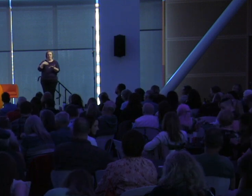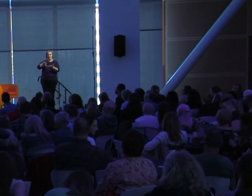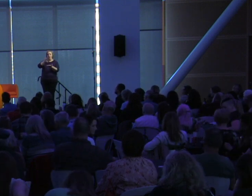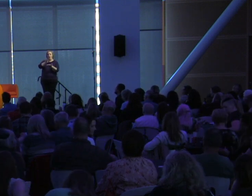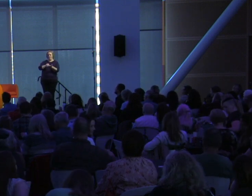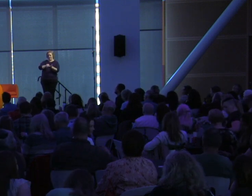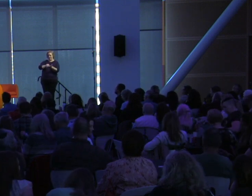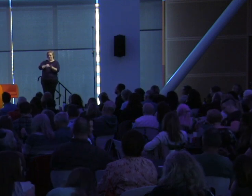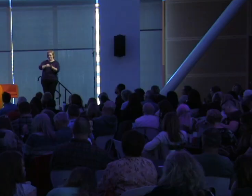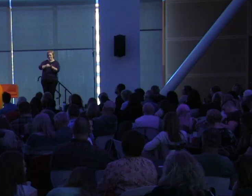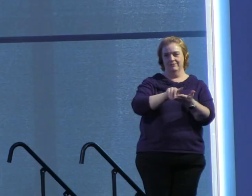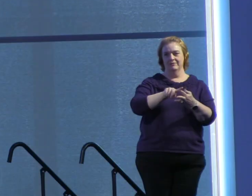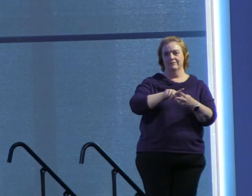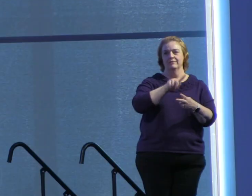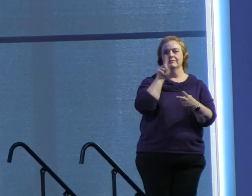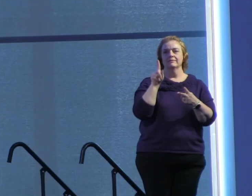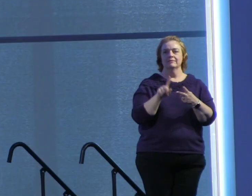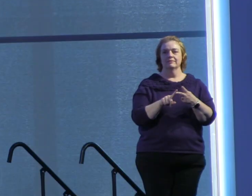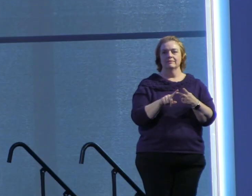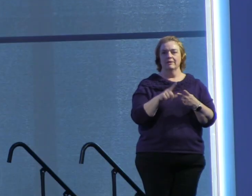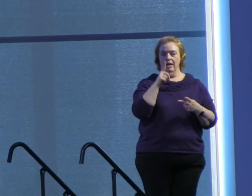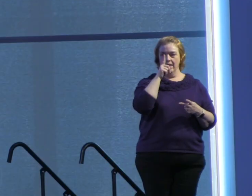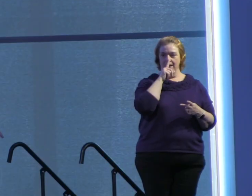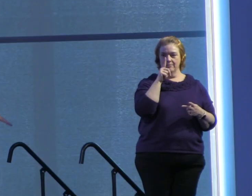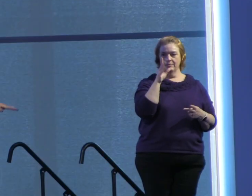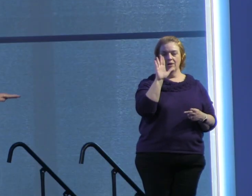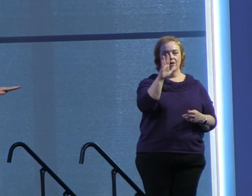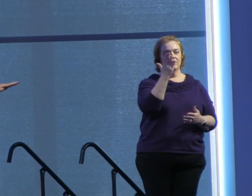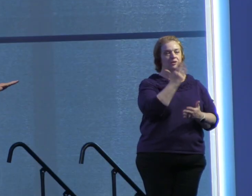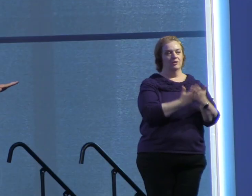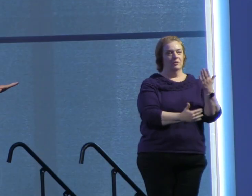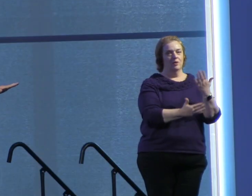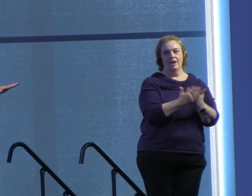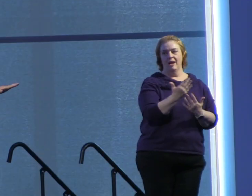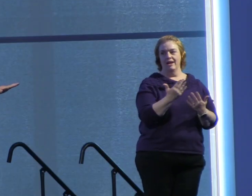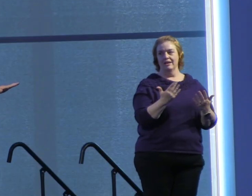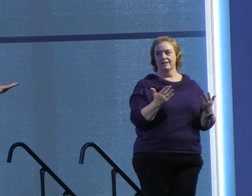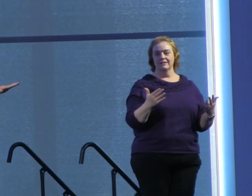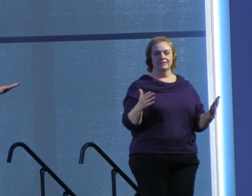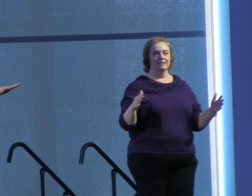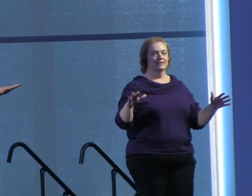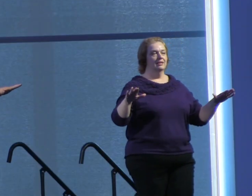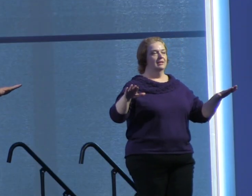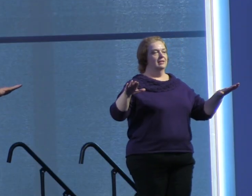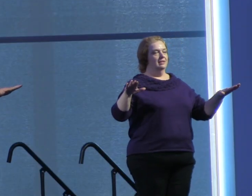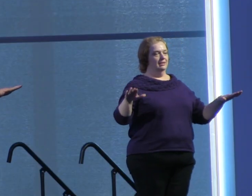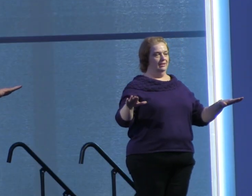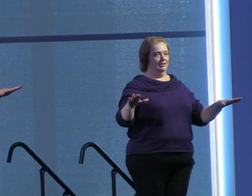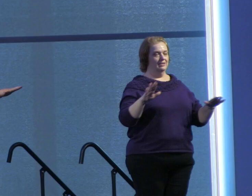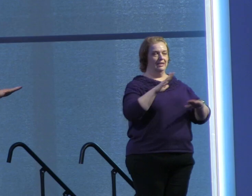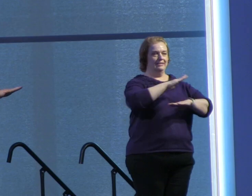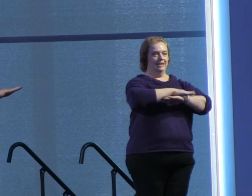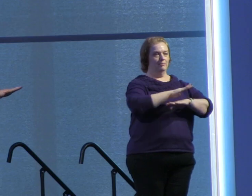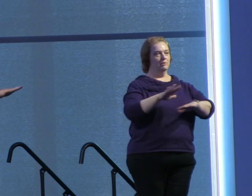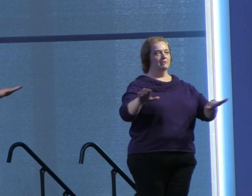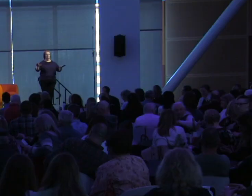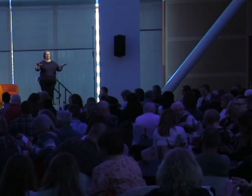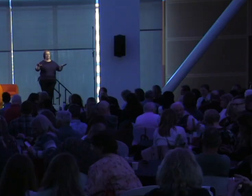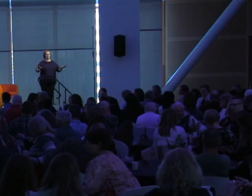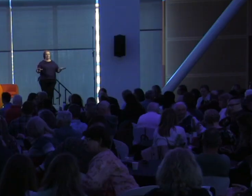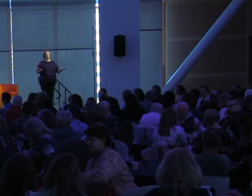And then if you would join me by placing your hands on the top of your table.